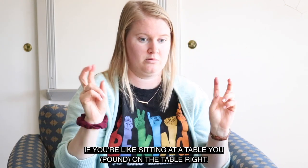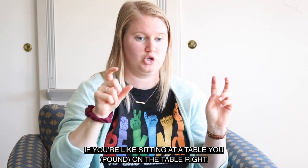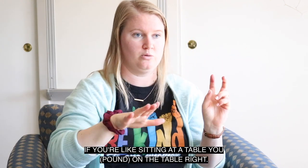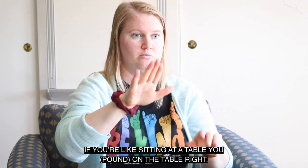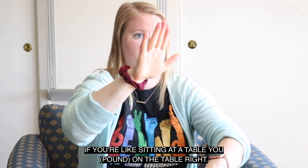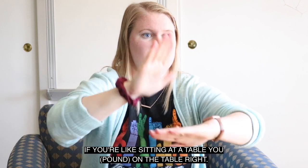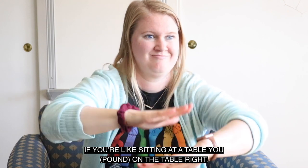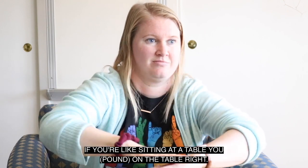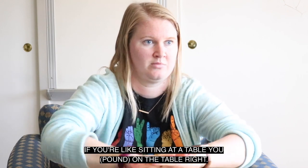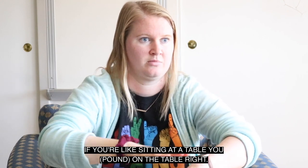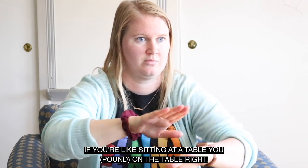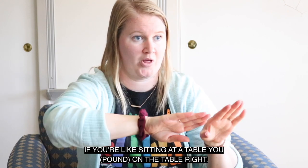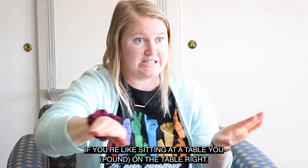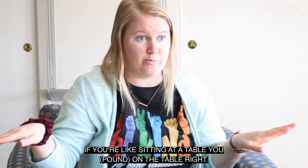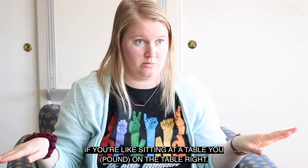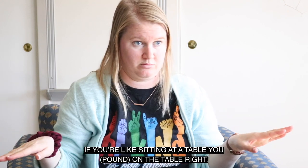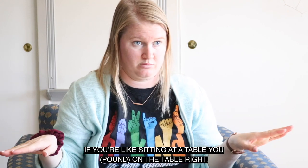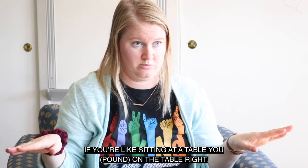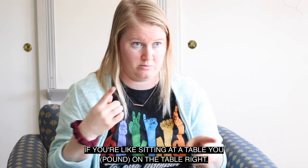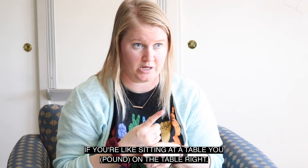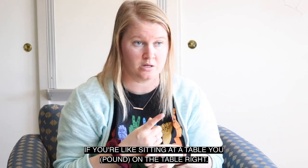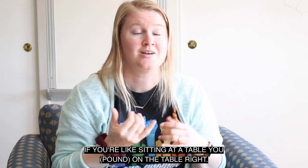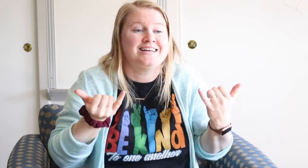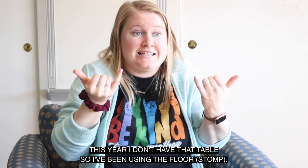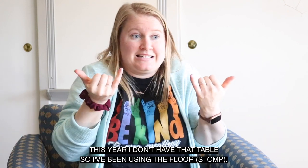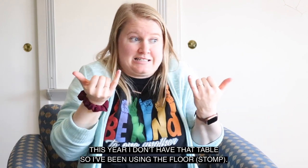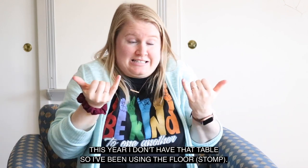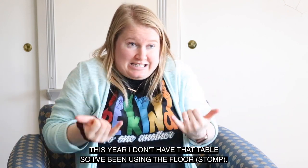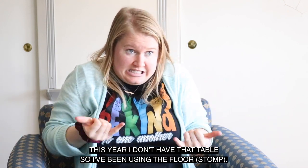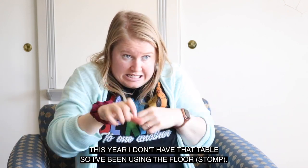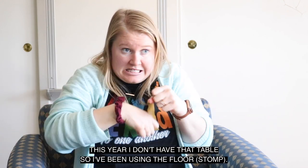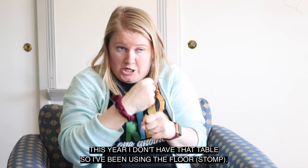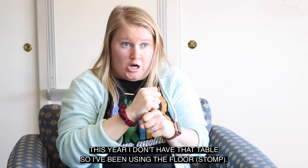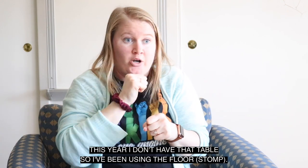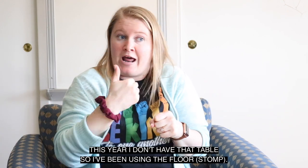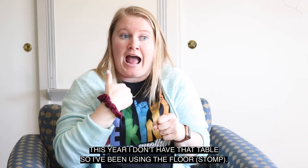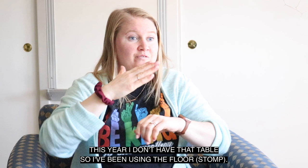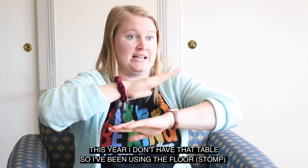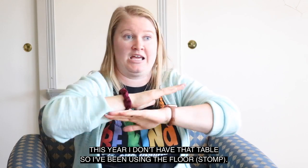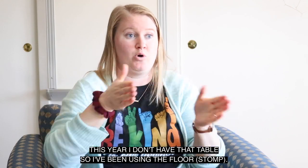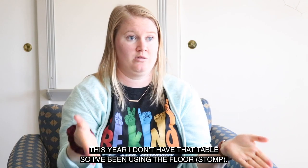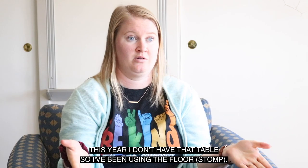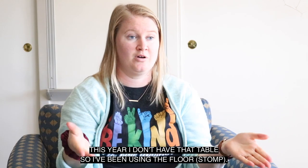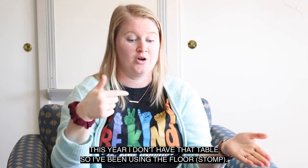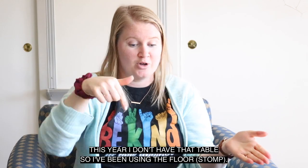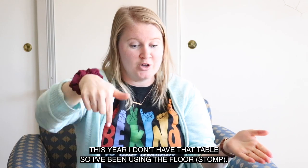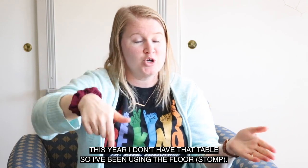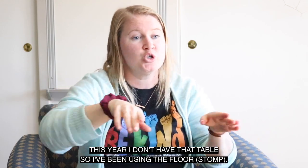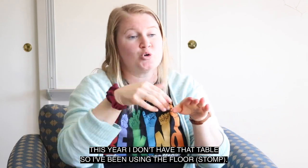you on the table, right? This year, I don't have that table. So I've